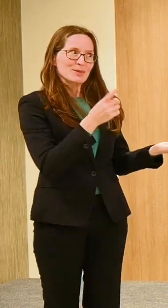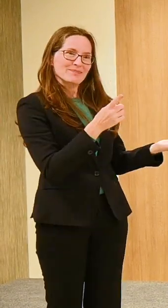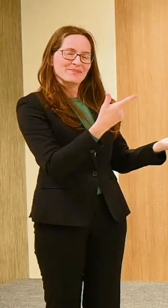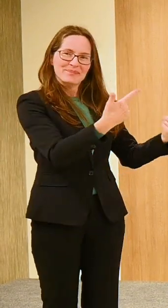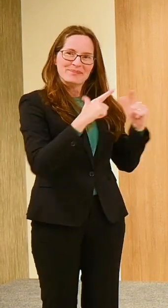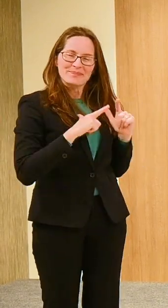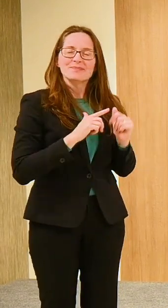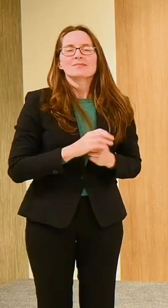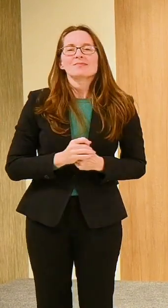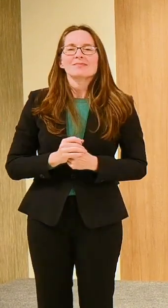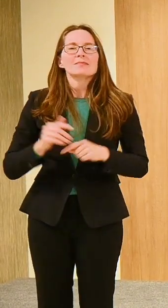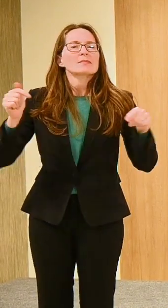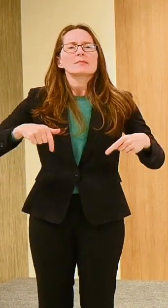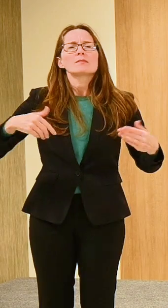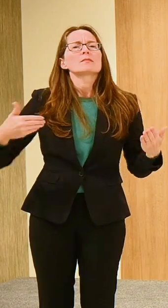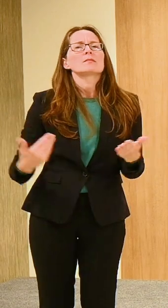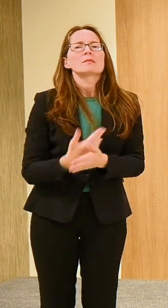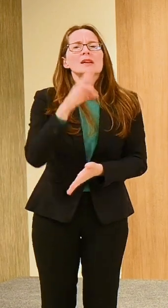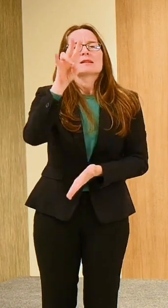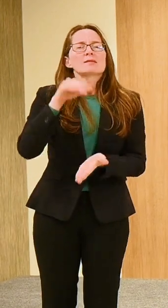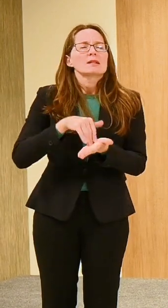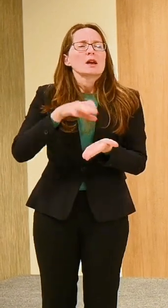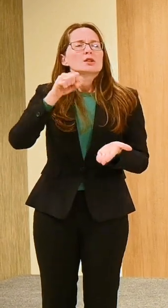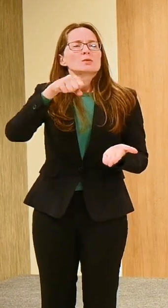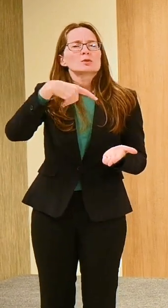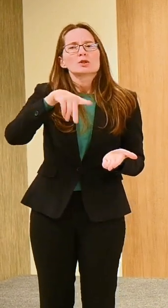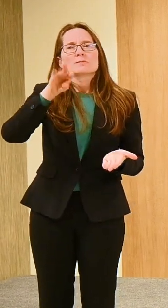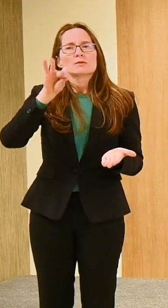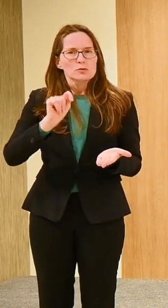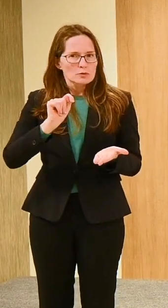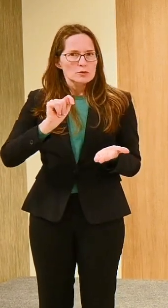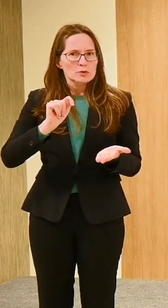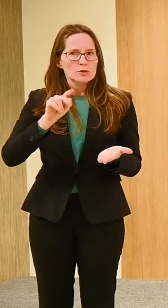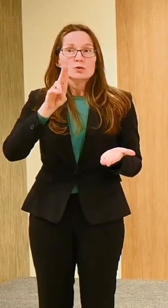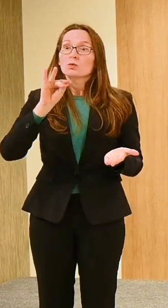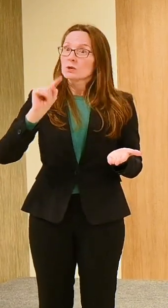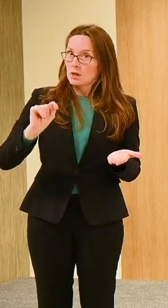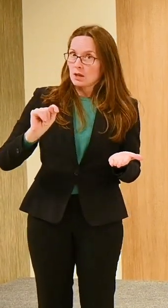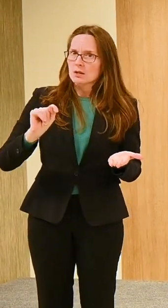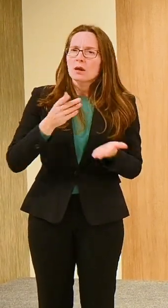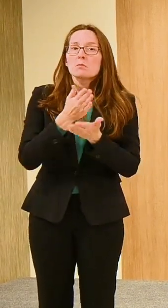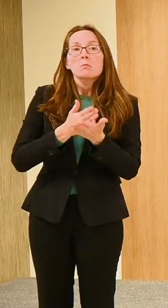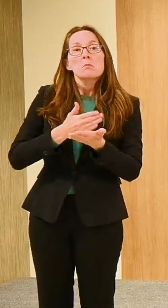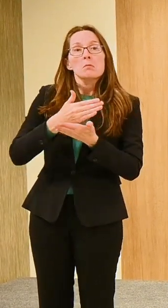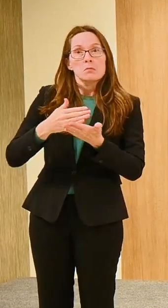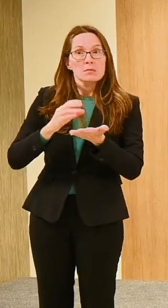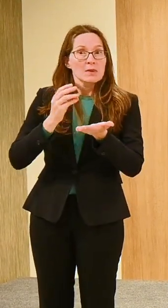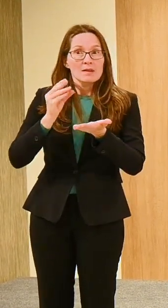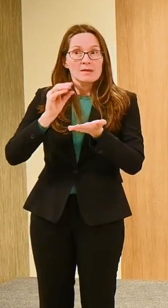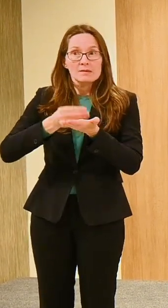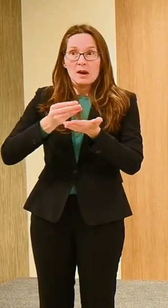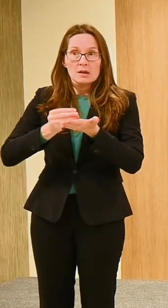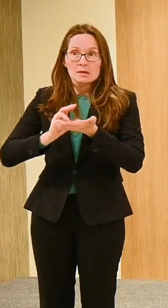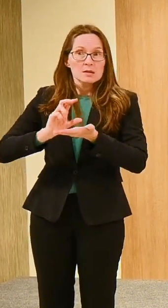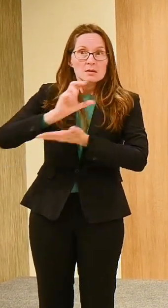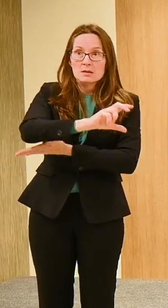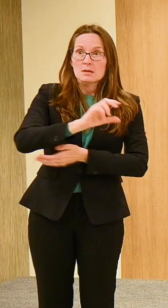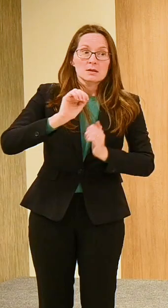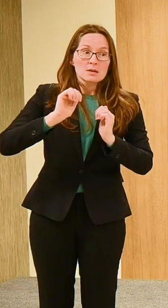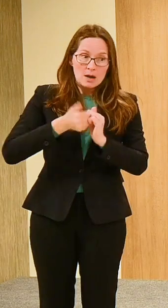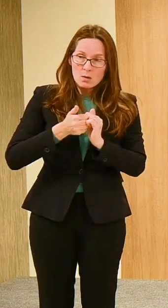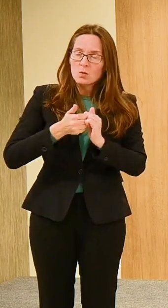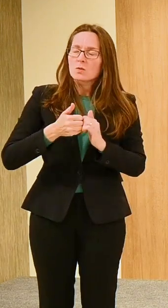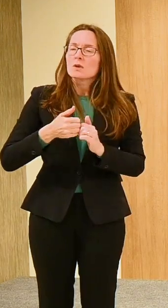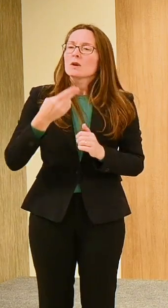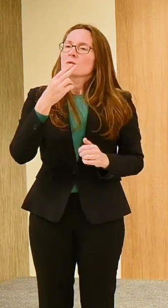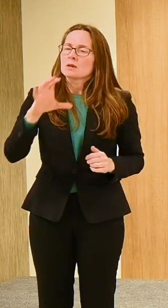This brand new 7,000 square foot behavioral health unit is partially funded by the County Council's approval of $2 million